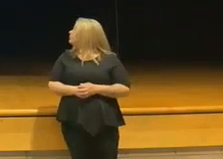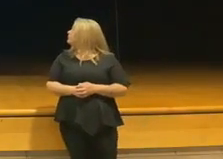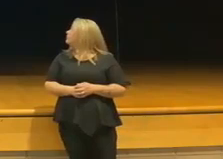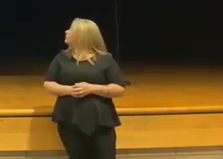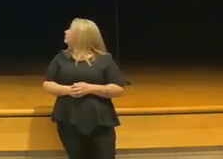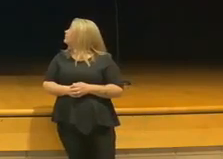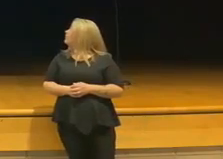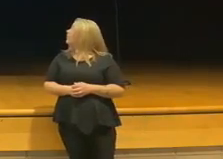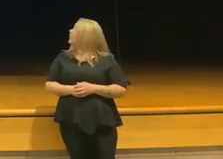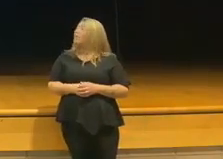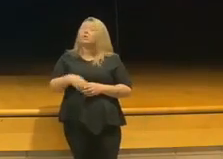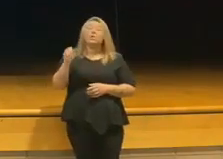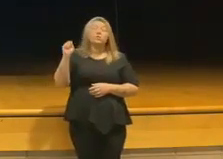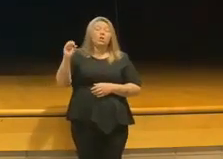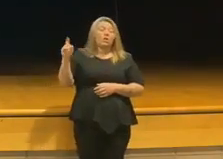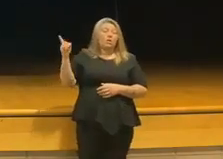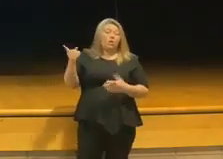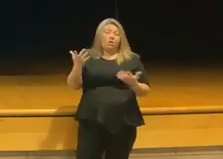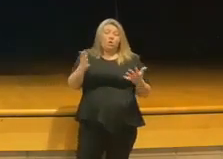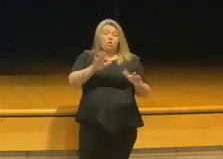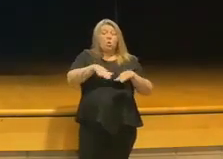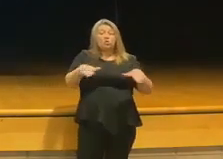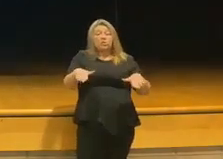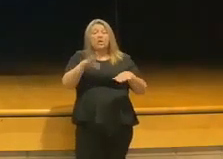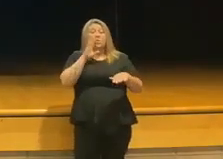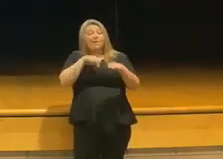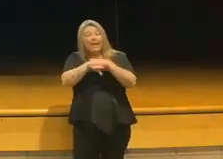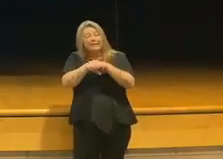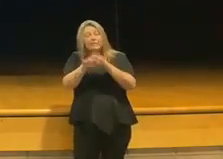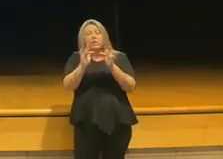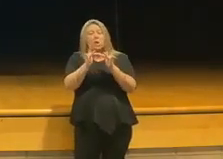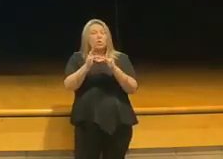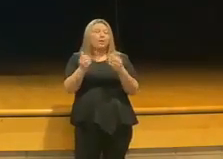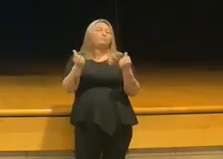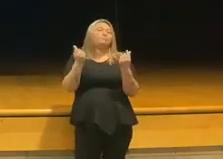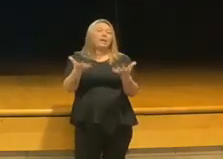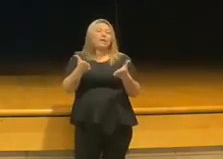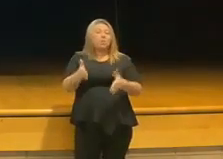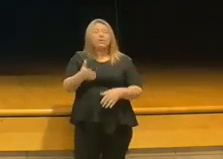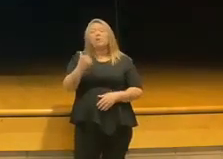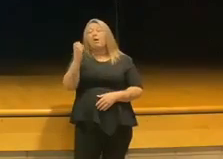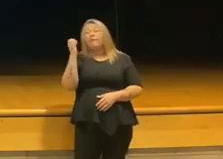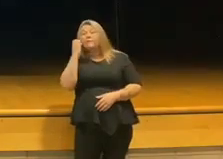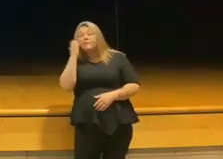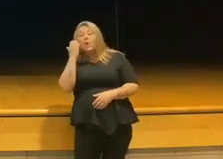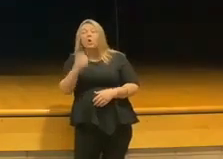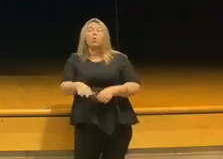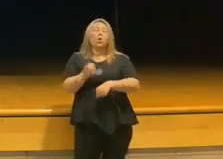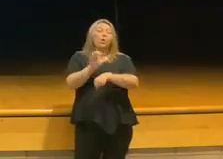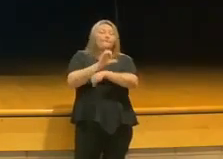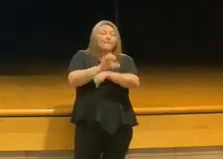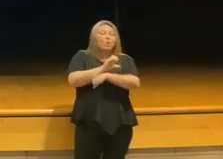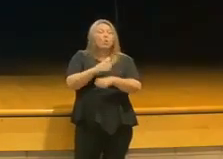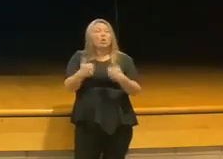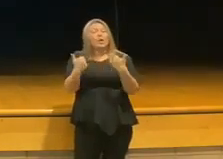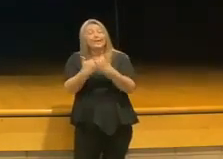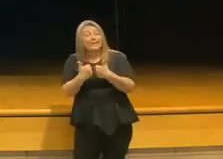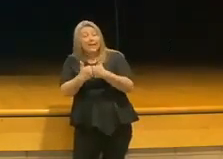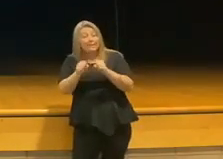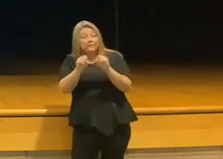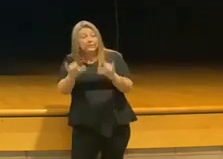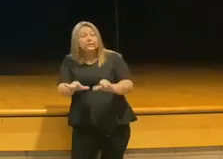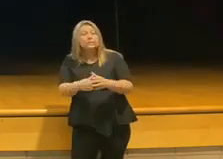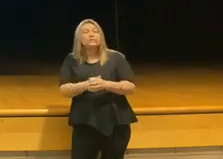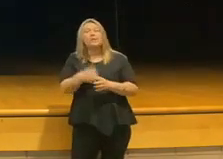So there's lots of ways your child may be accessing the internet. Cell phones, computers, gaming systems is a big one,